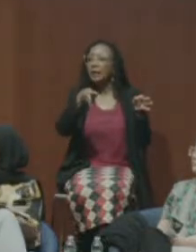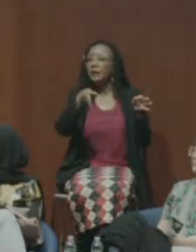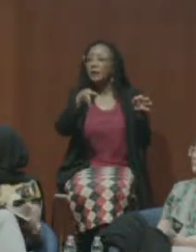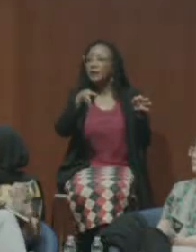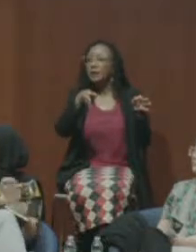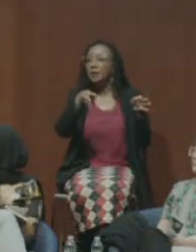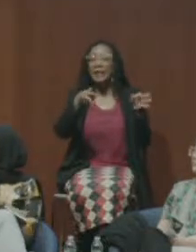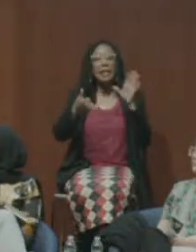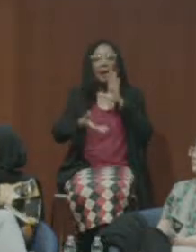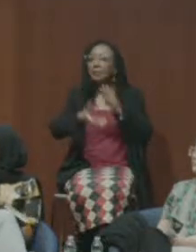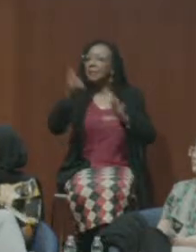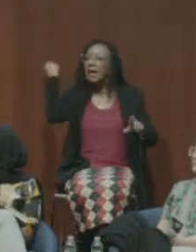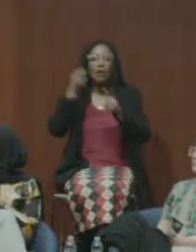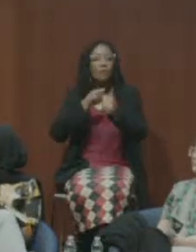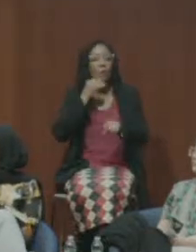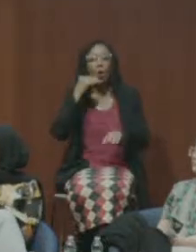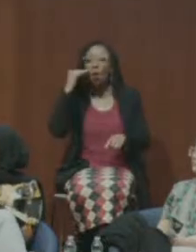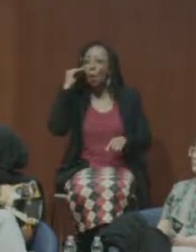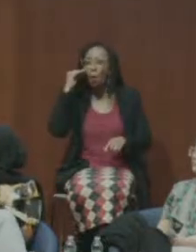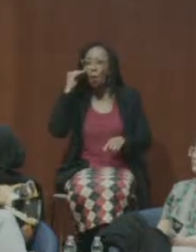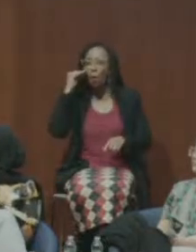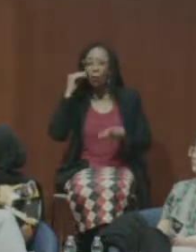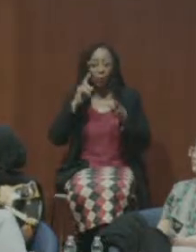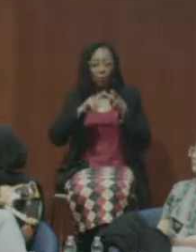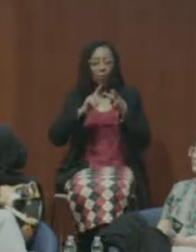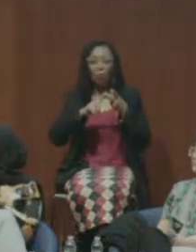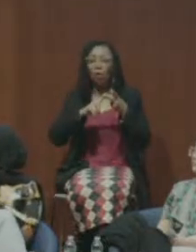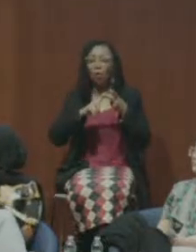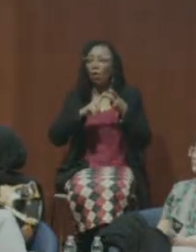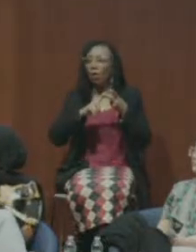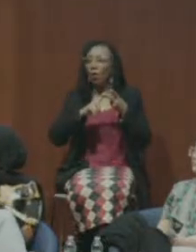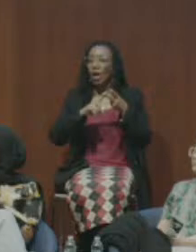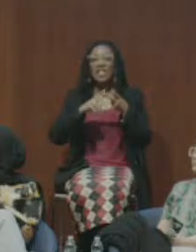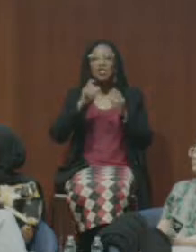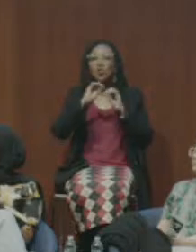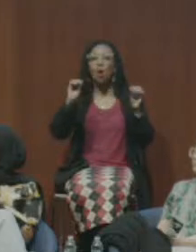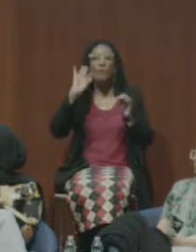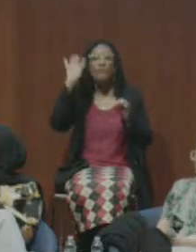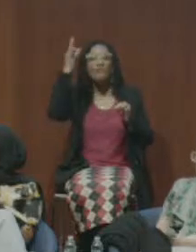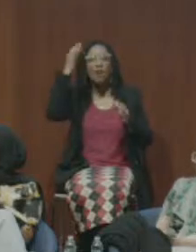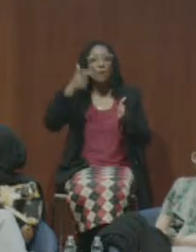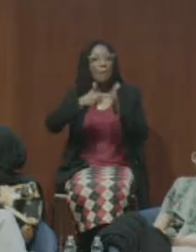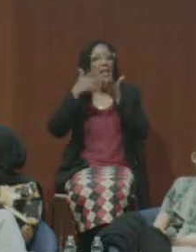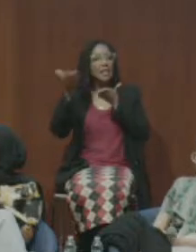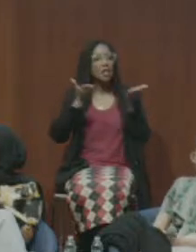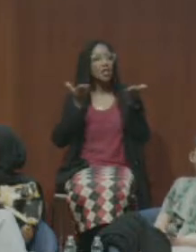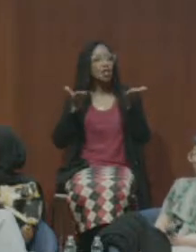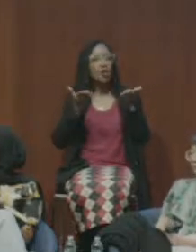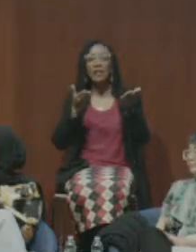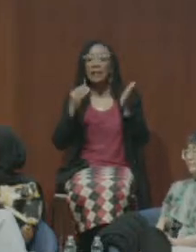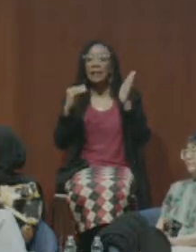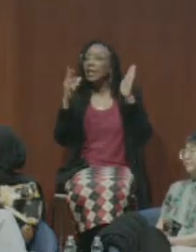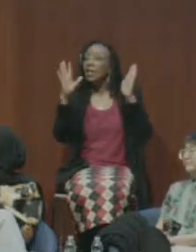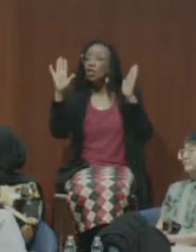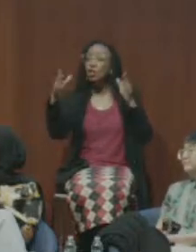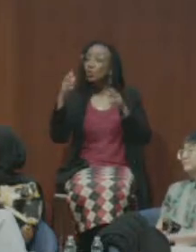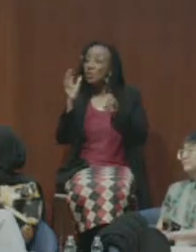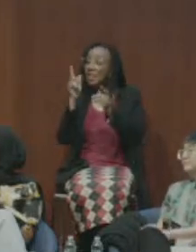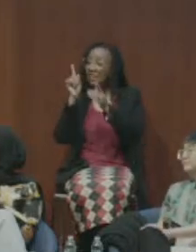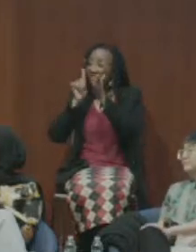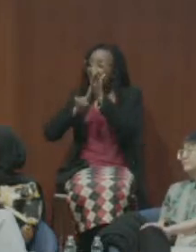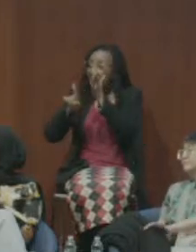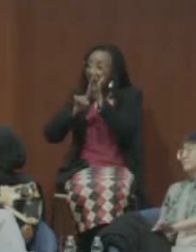to be taken out of the home. You don't have to receive any type of mandated services. It's just simply you was